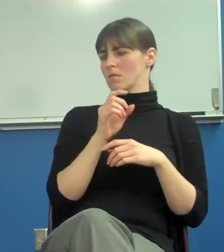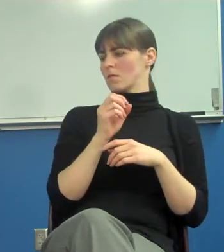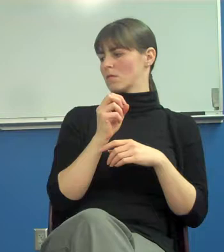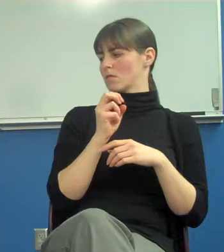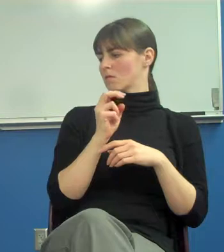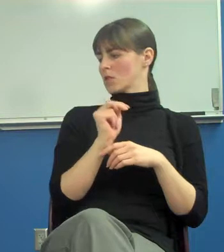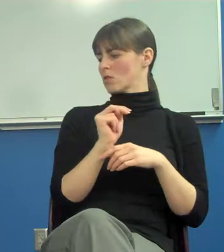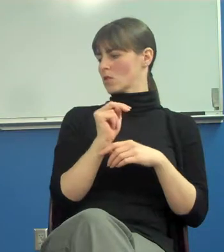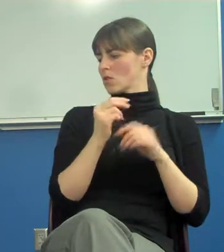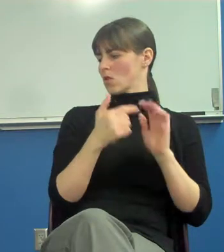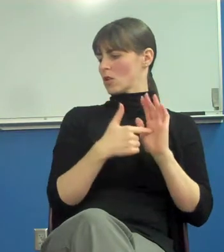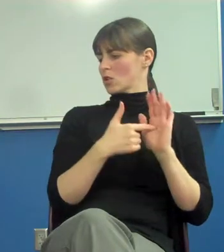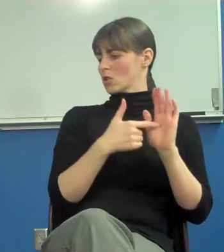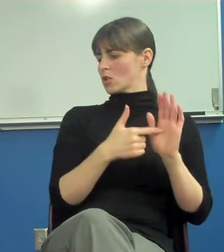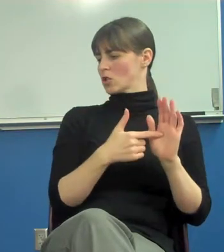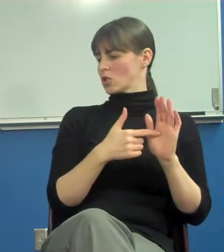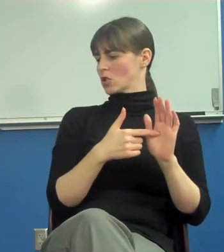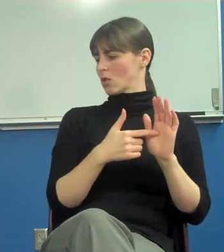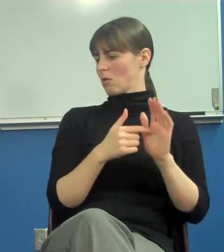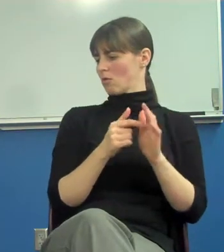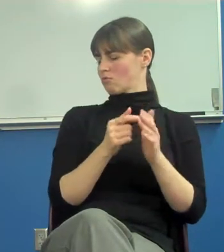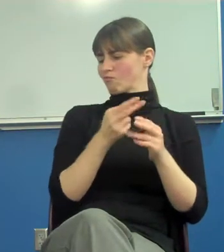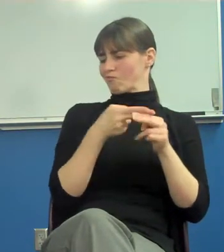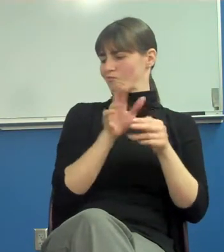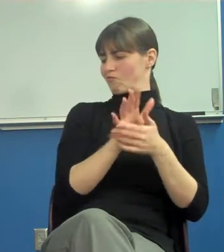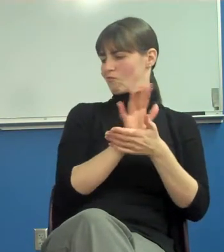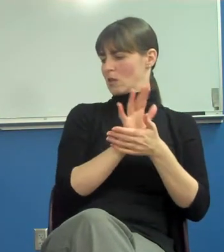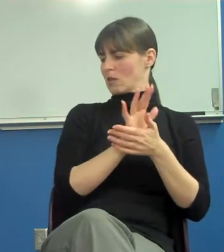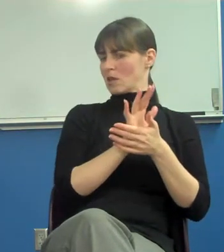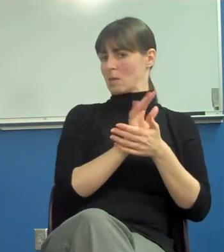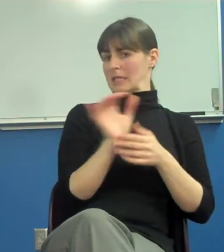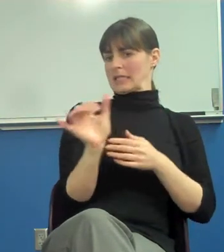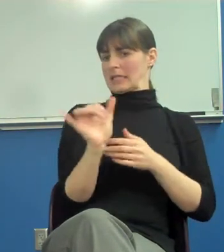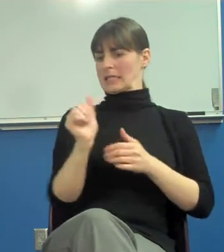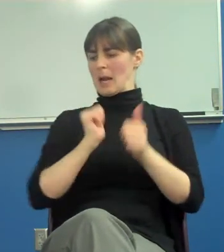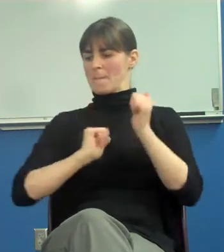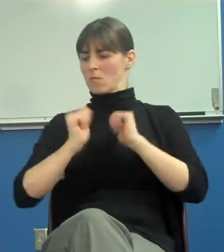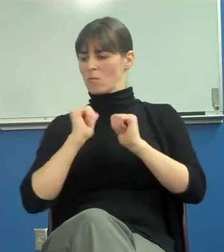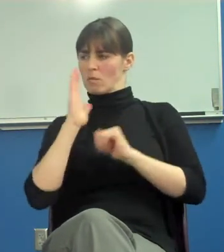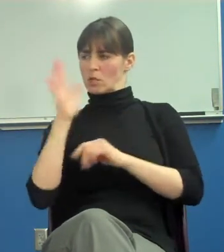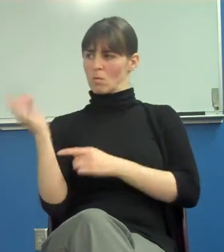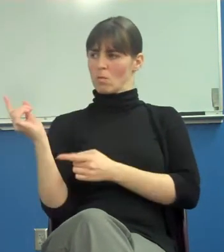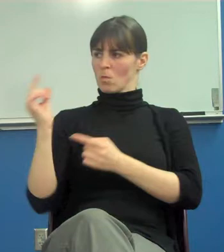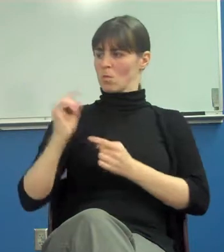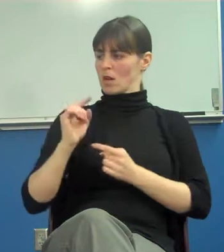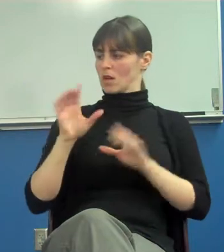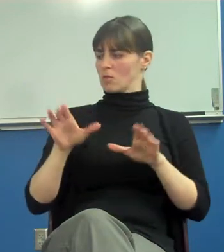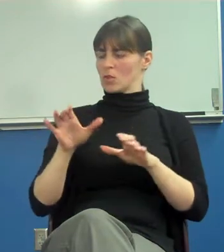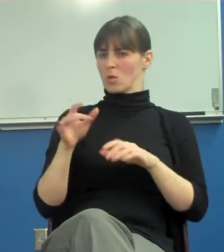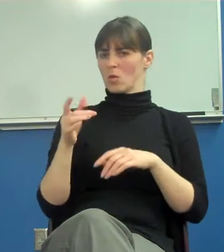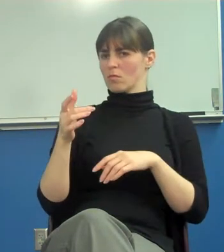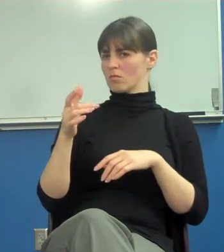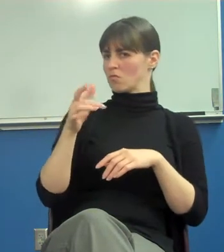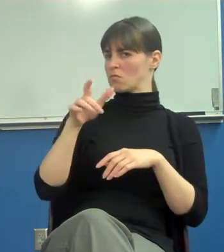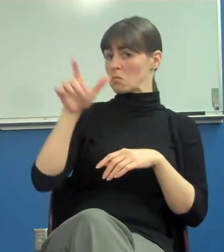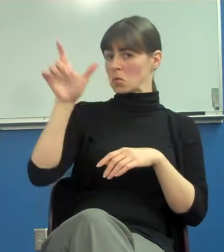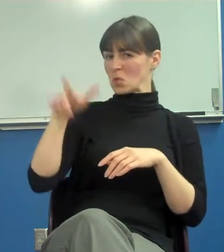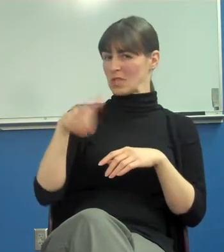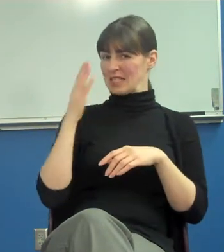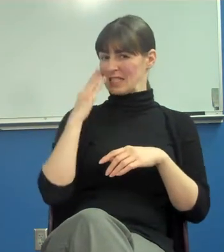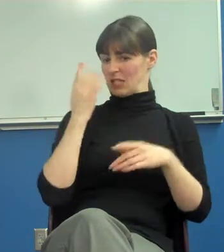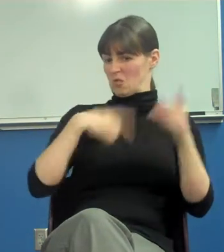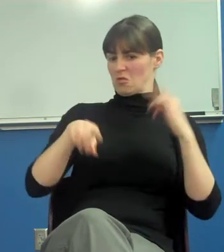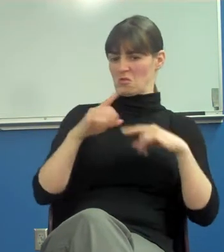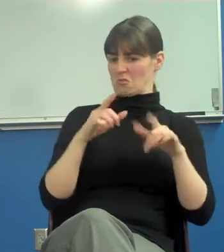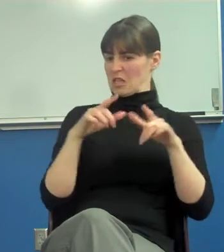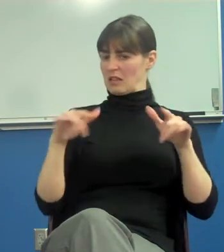she was, I think it was this same performance that she's going to be doing for us, and you didn't need to know sign language to get what she